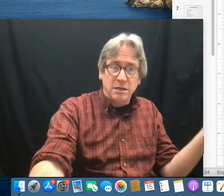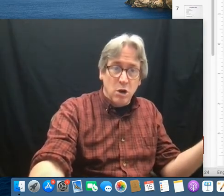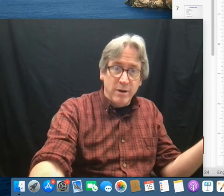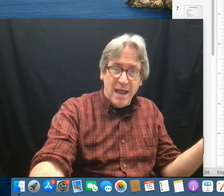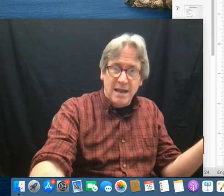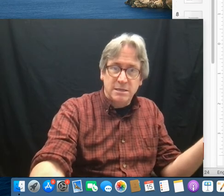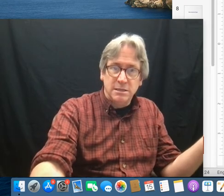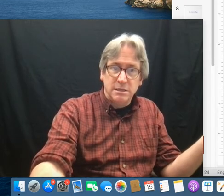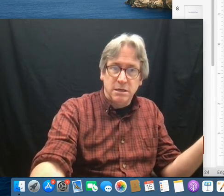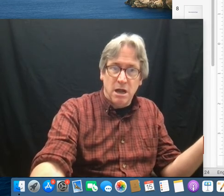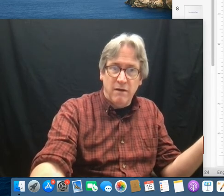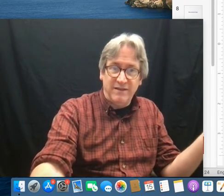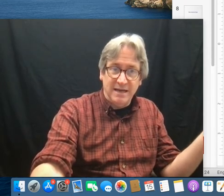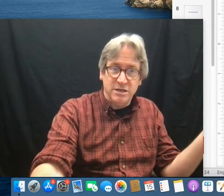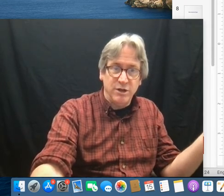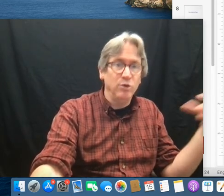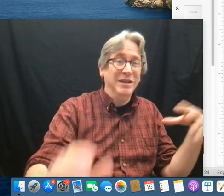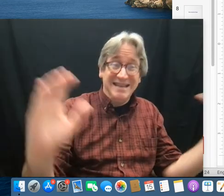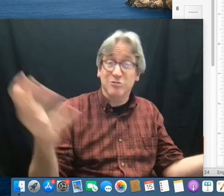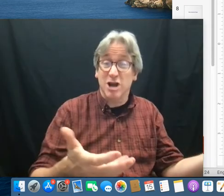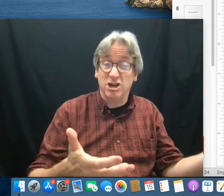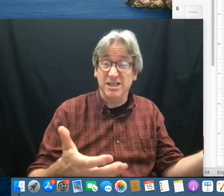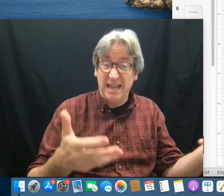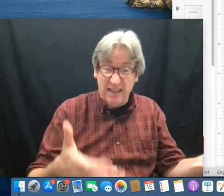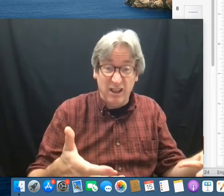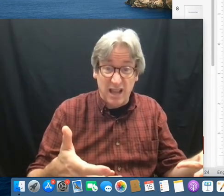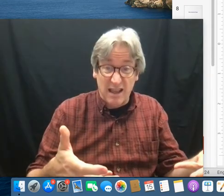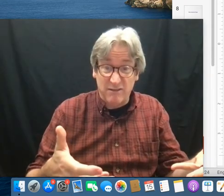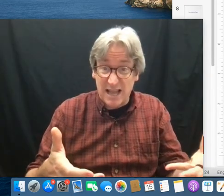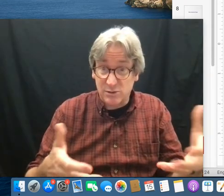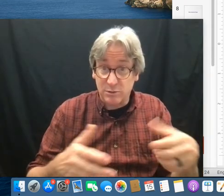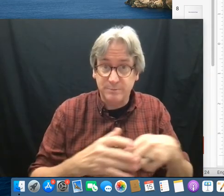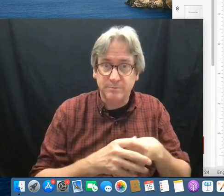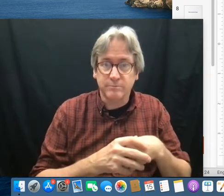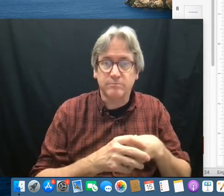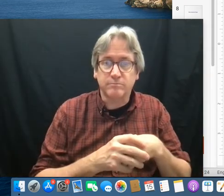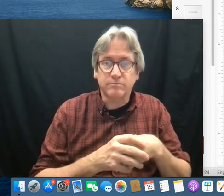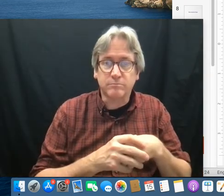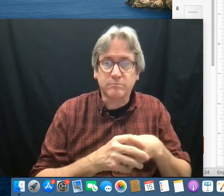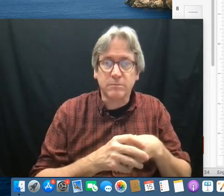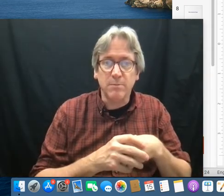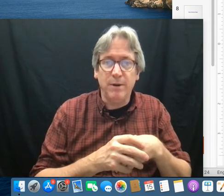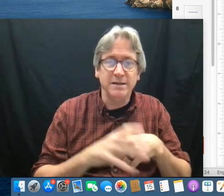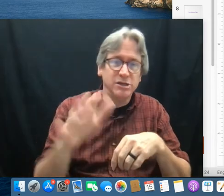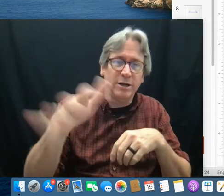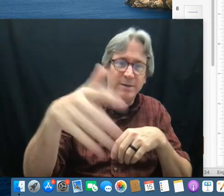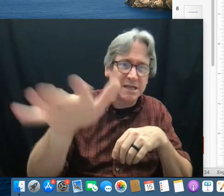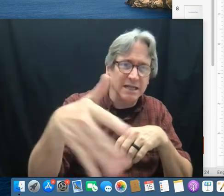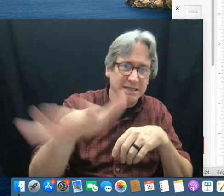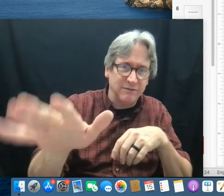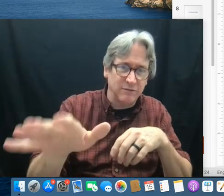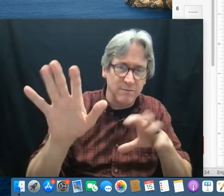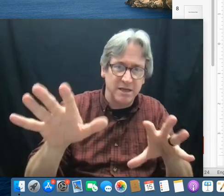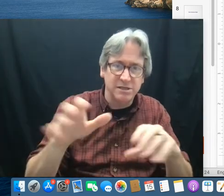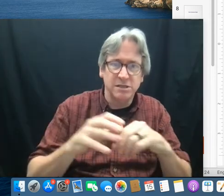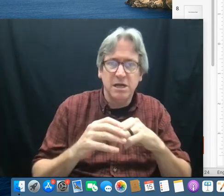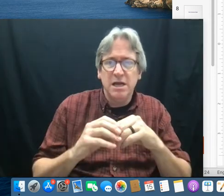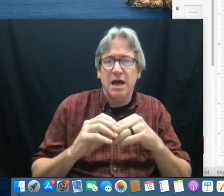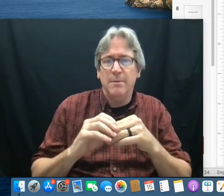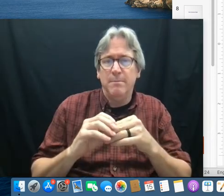Click, drop down menu. So here's the mouse click, and wherever the cursor was, a menu drops down. So that makes sense.